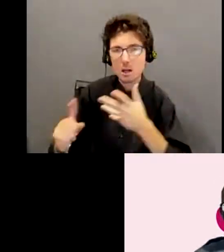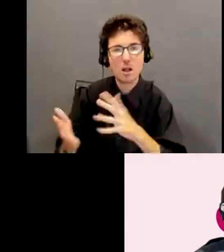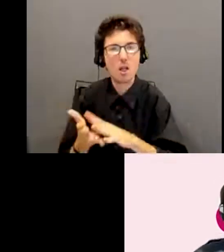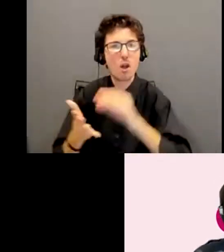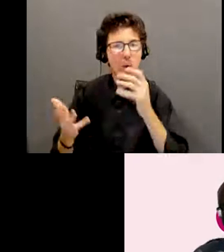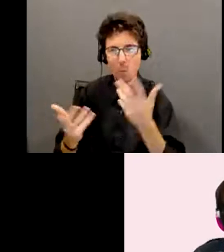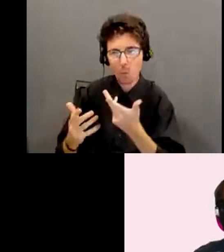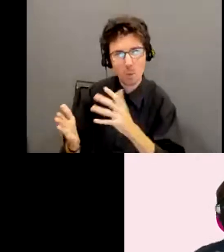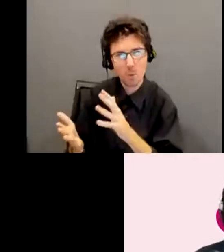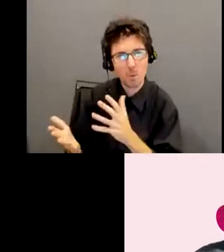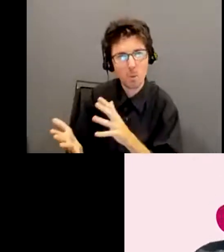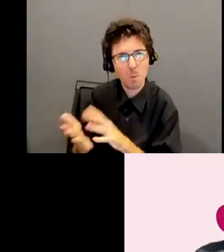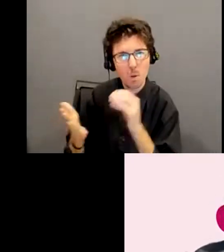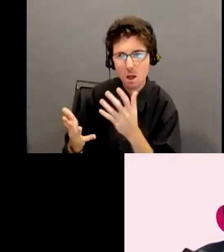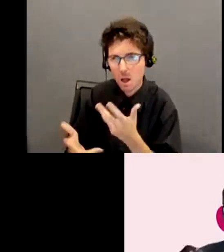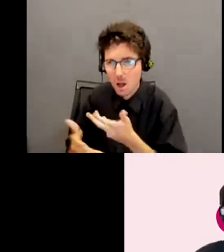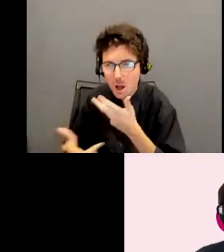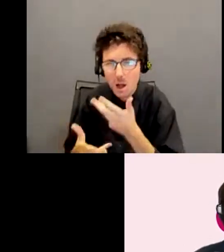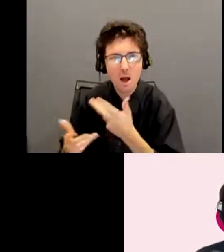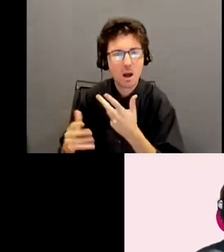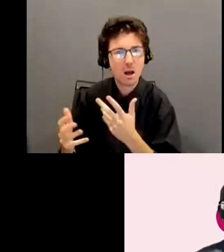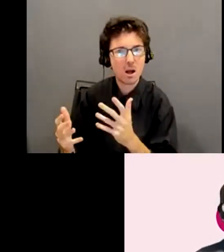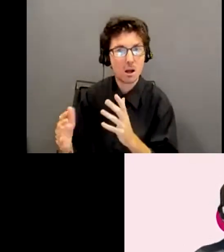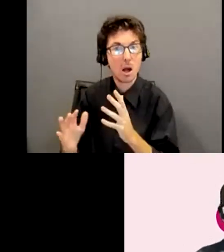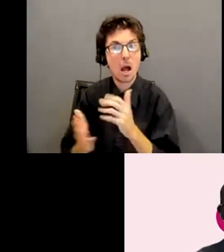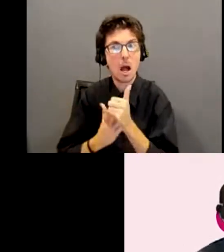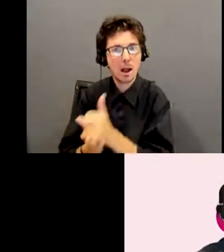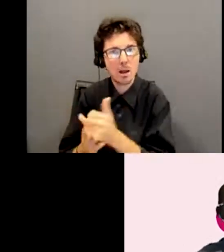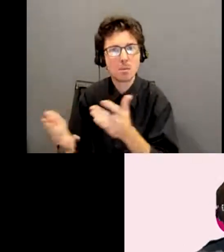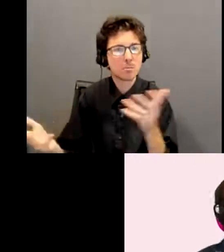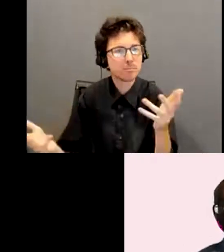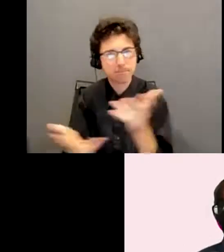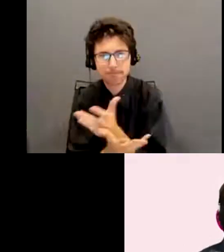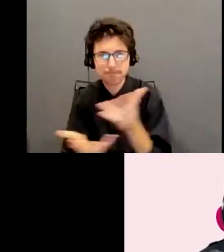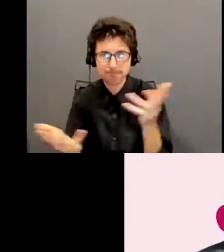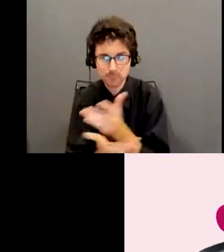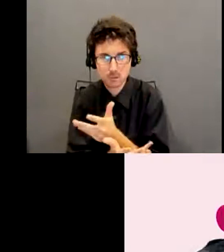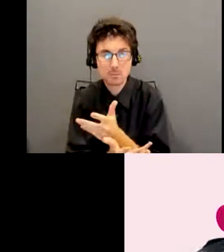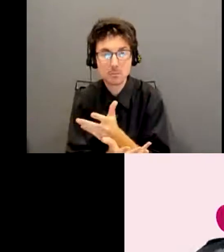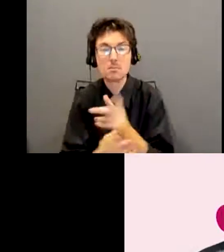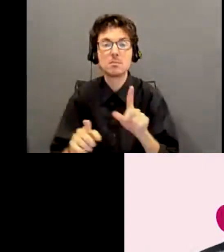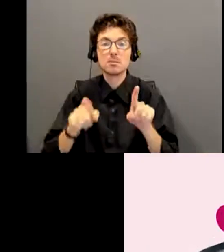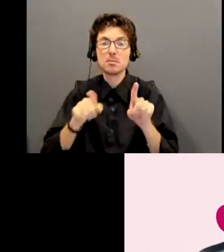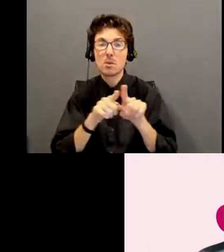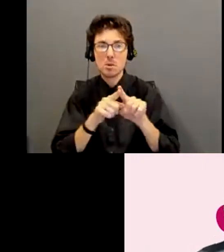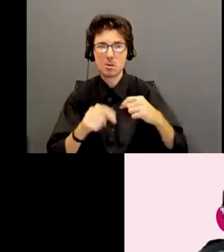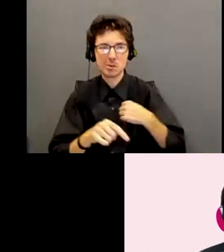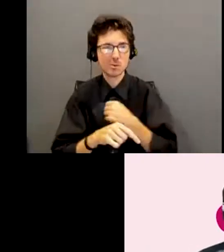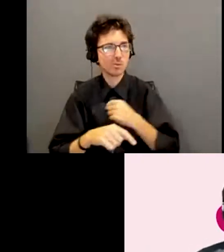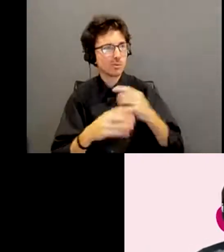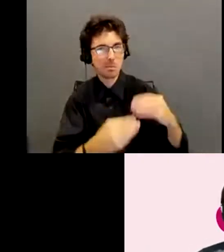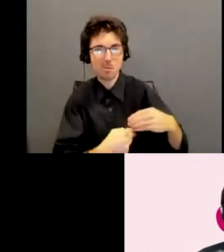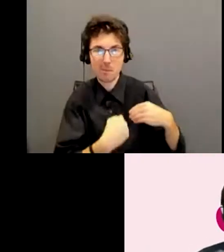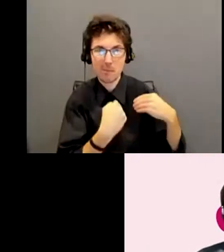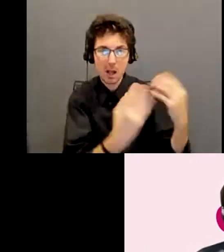give with Michol for those parents the guidance our guidance. We